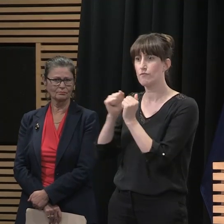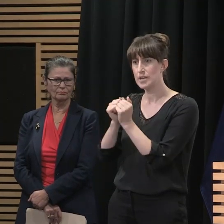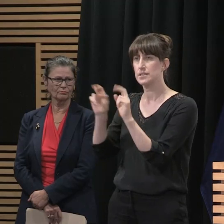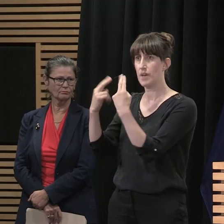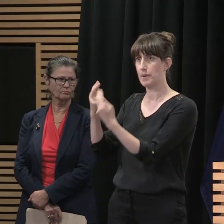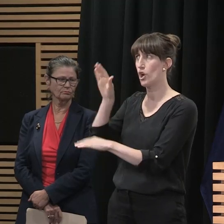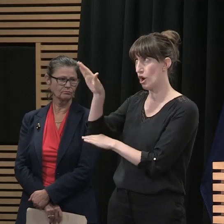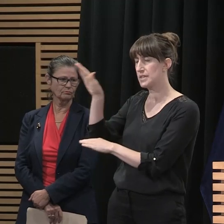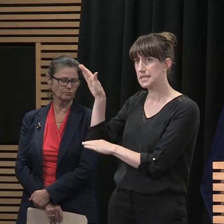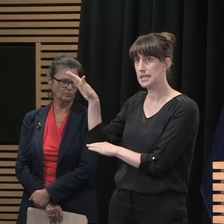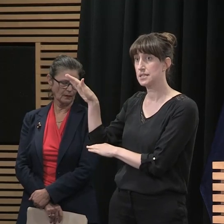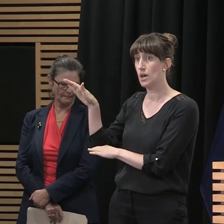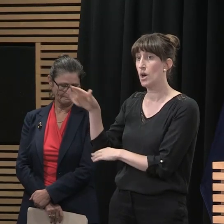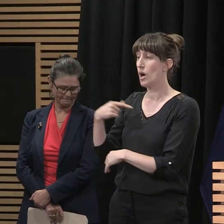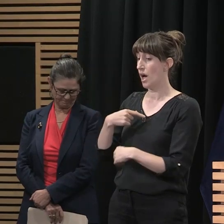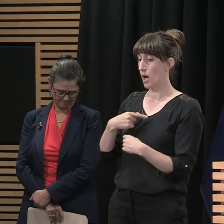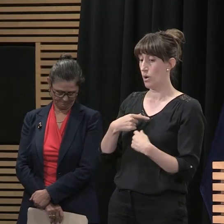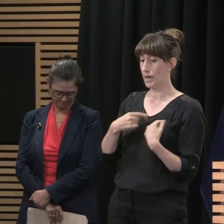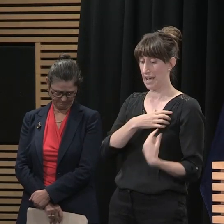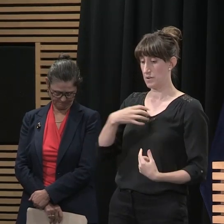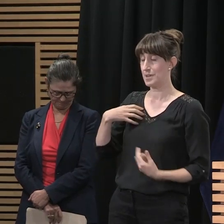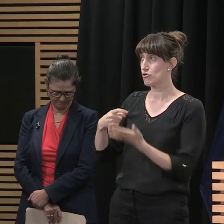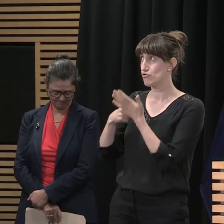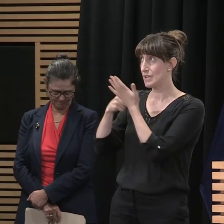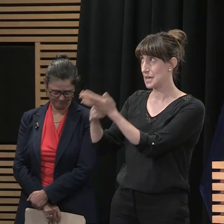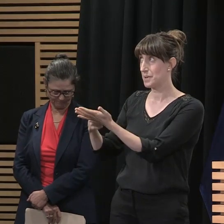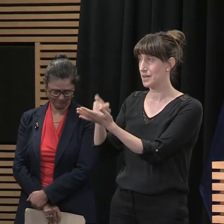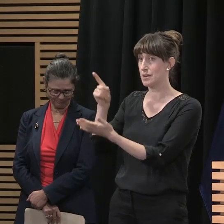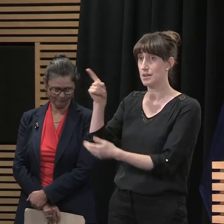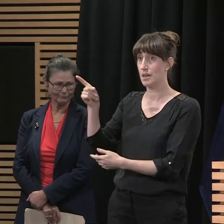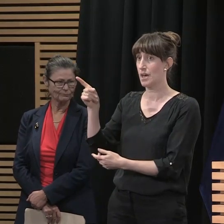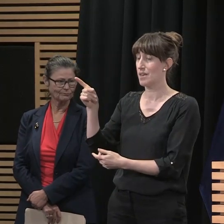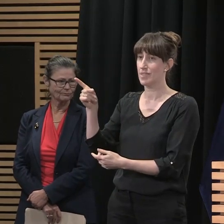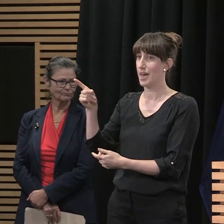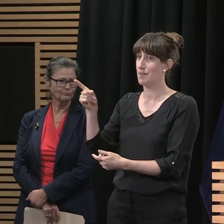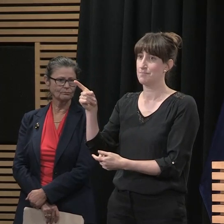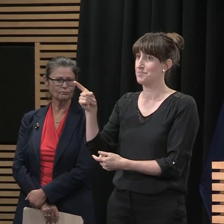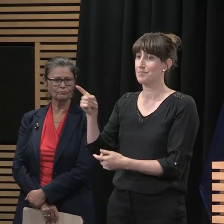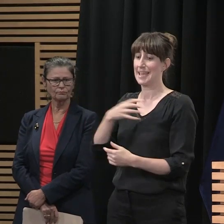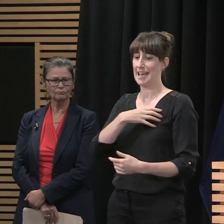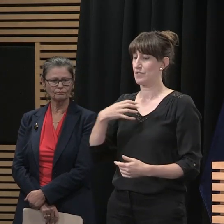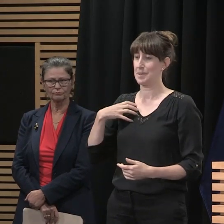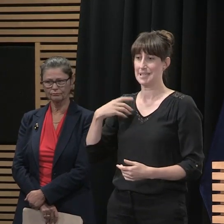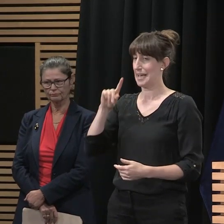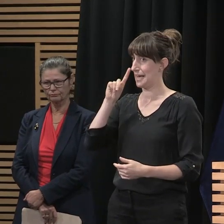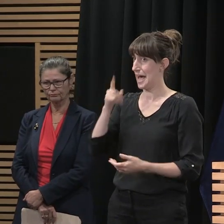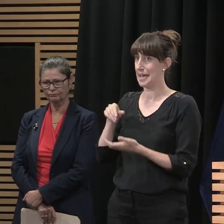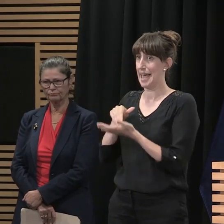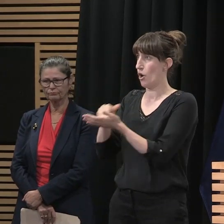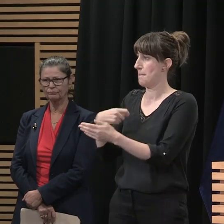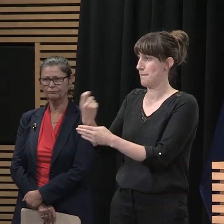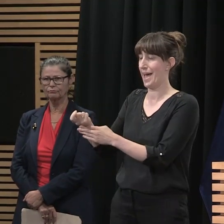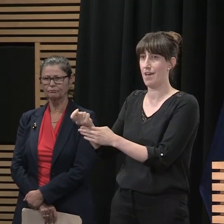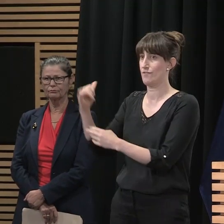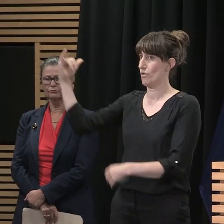recommend that those New Zealanders that they should not rely solely on government-assisted flights. Now, just before I hand